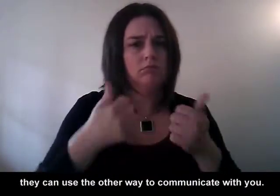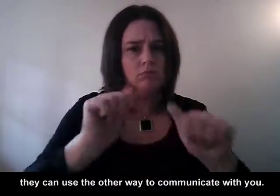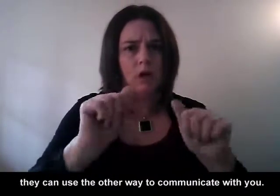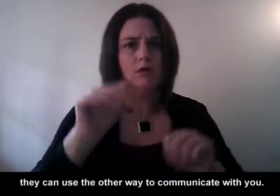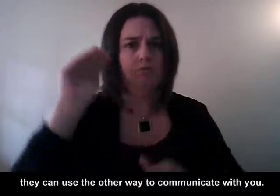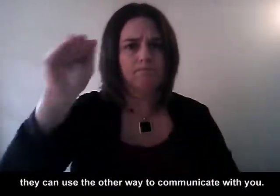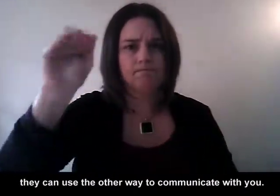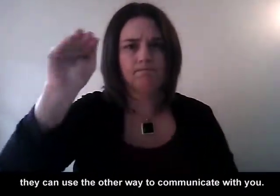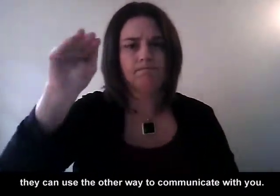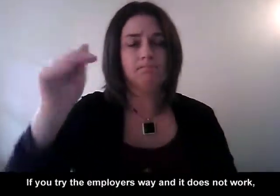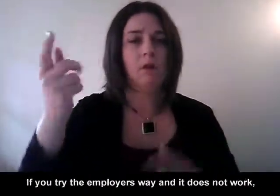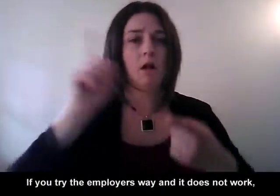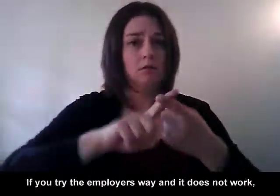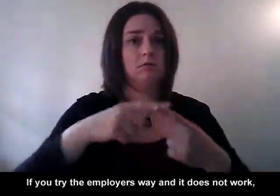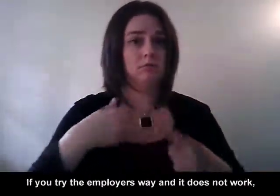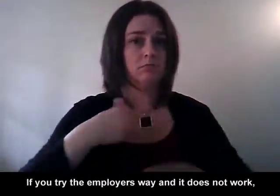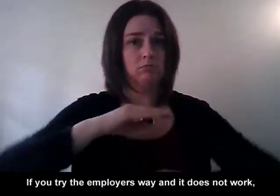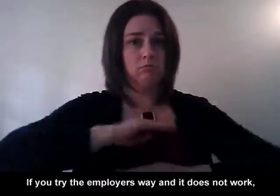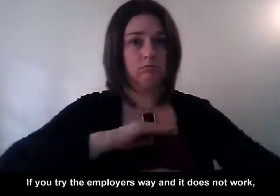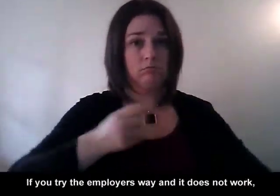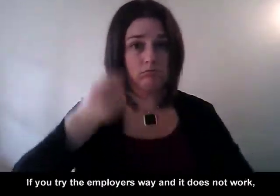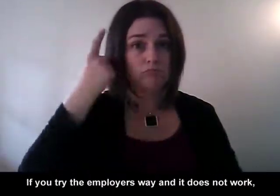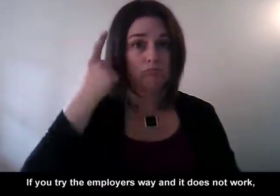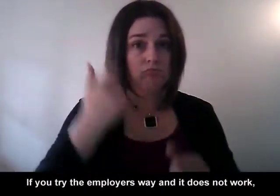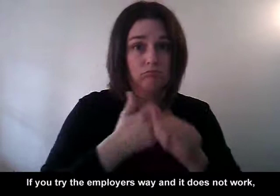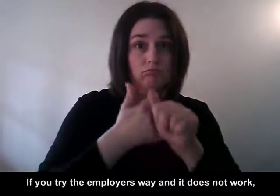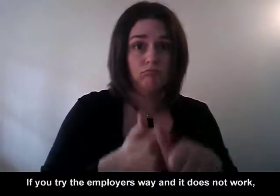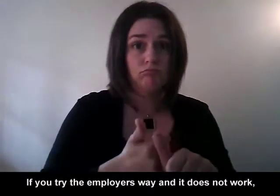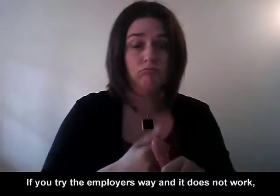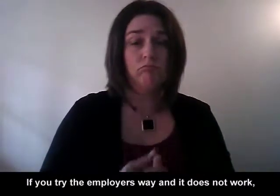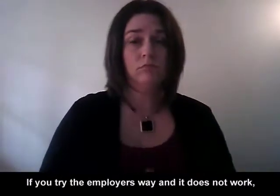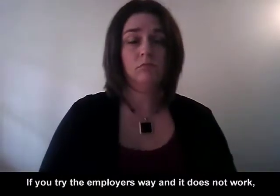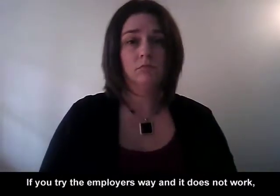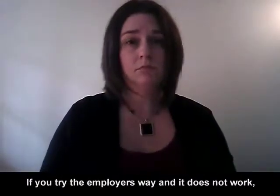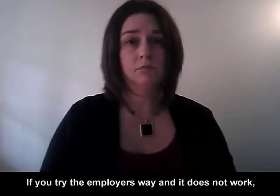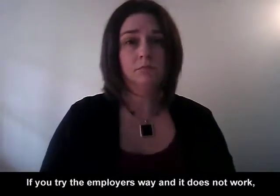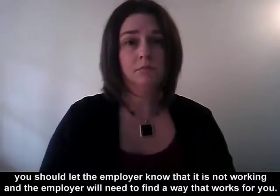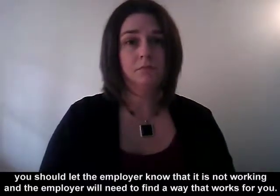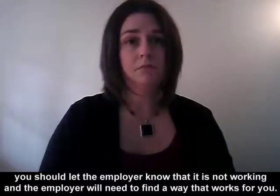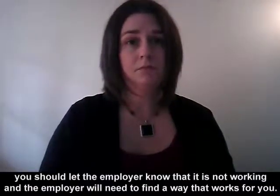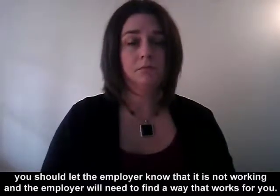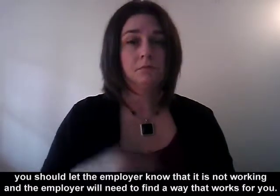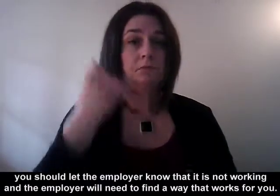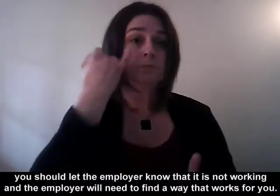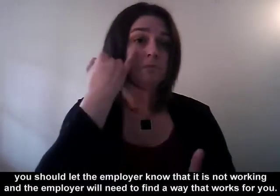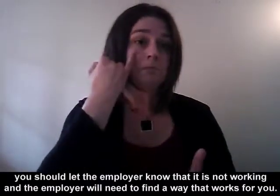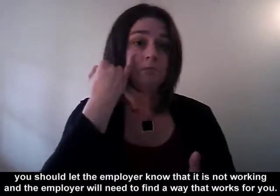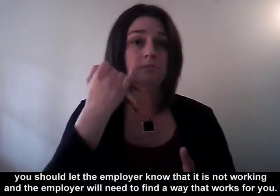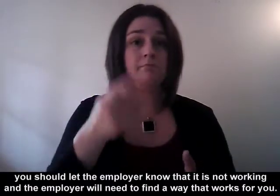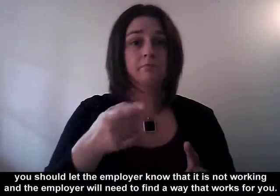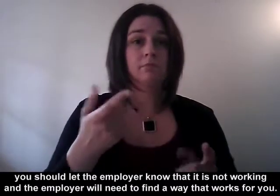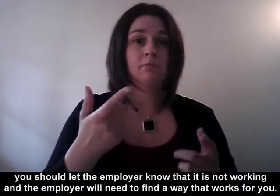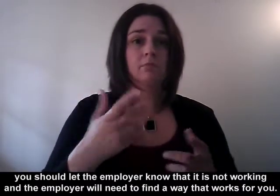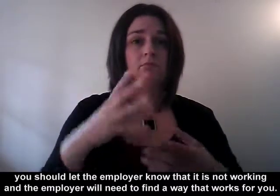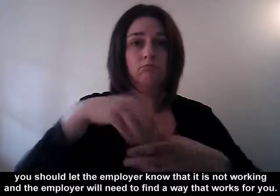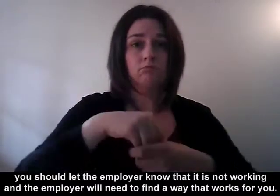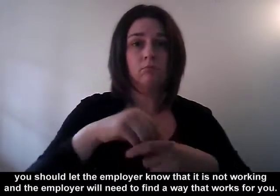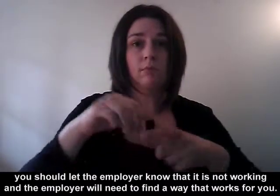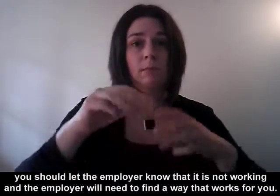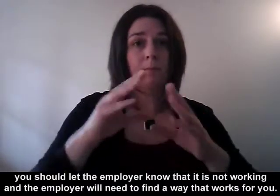way to communicate with you. If you try the employer's way and it does not work, you should let the employer know that it is not working, and